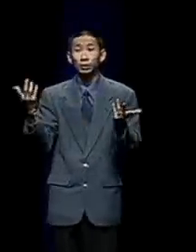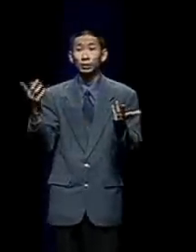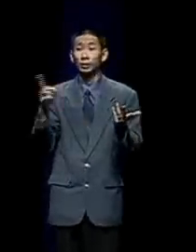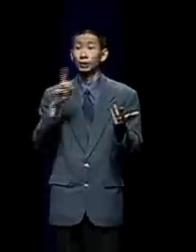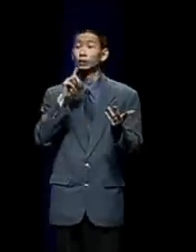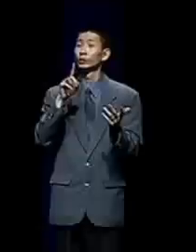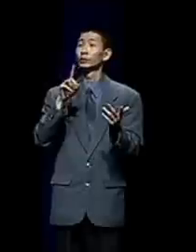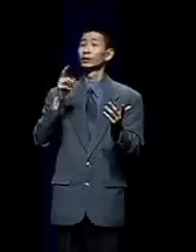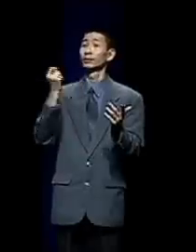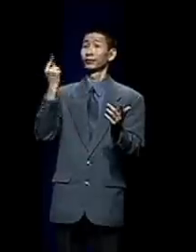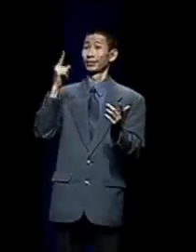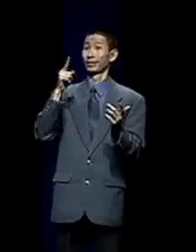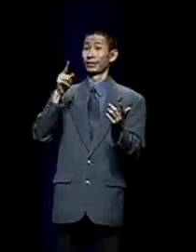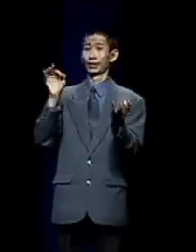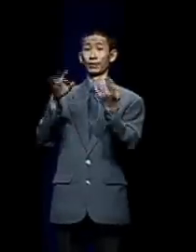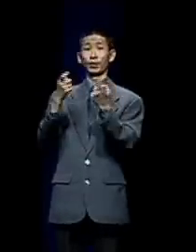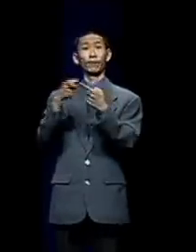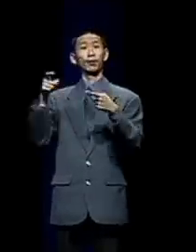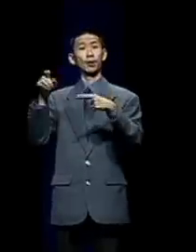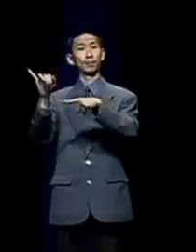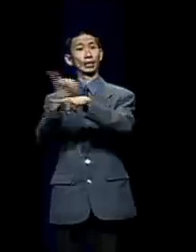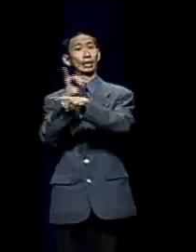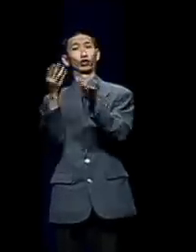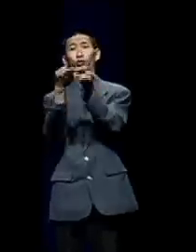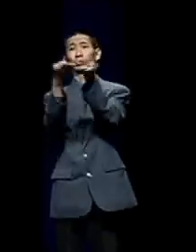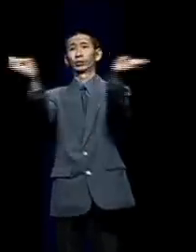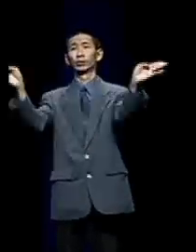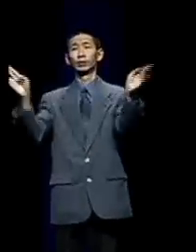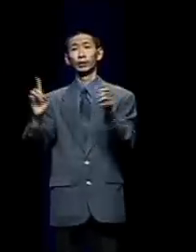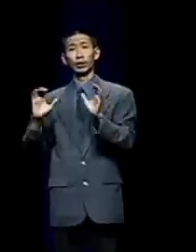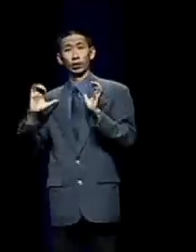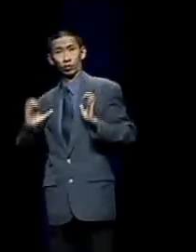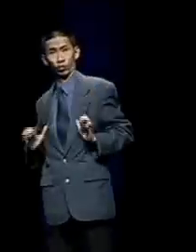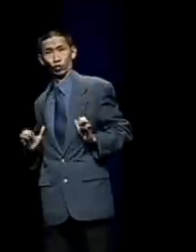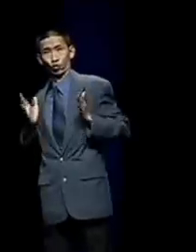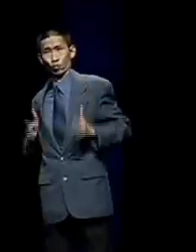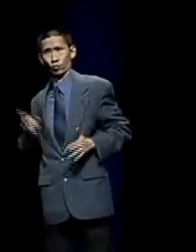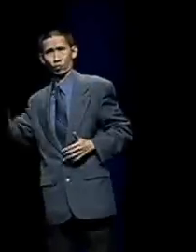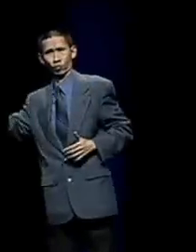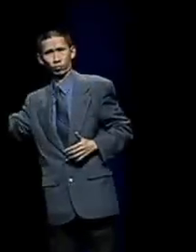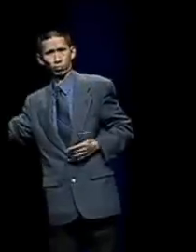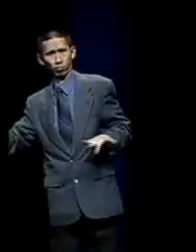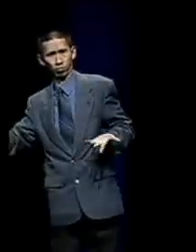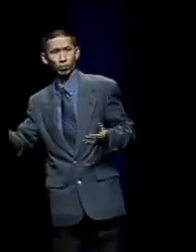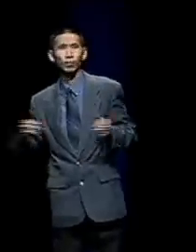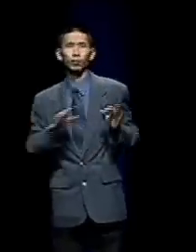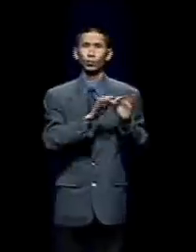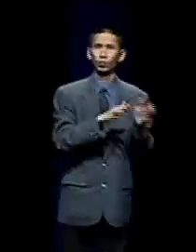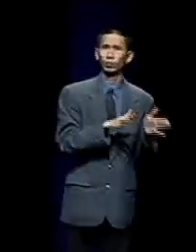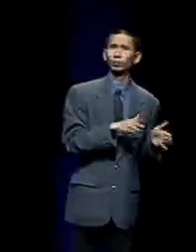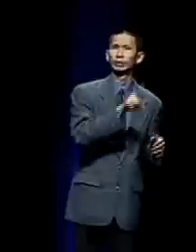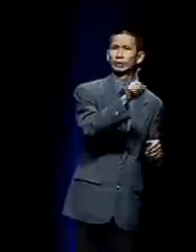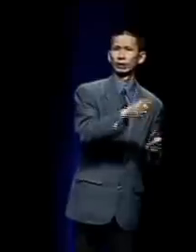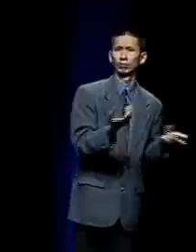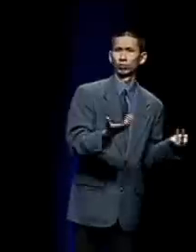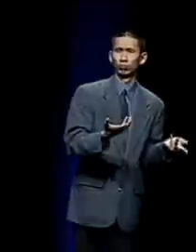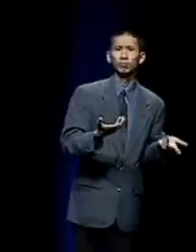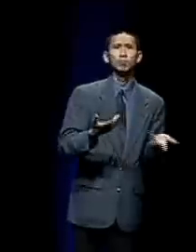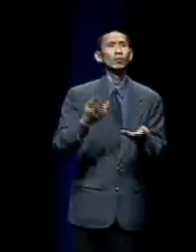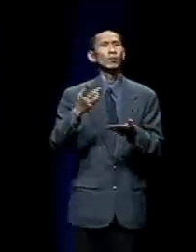the industry. What does the consumer need? What do interpreters need? What kind of credentials and separations